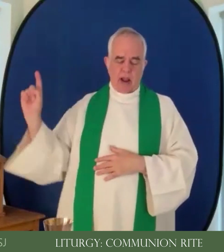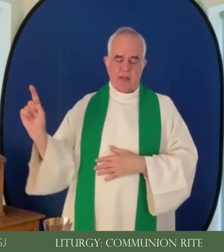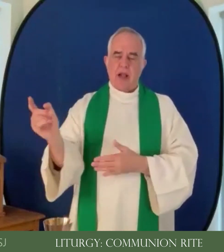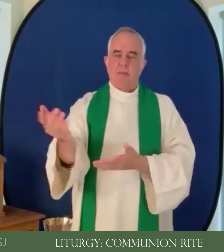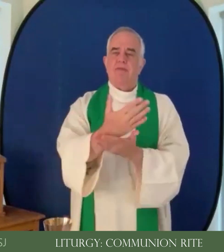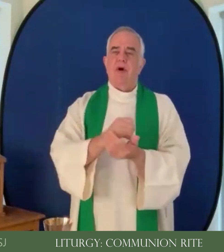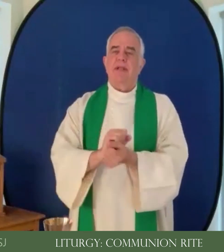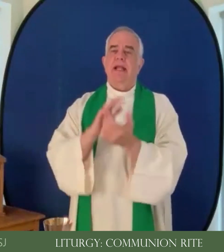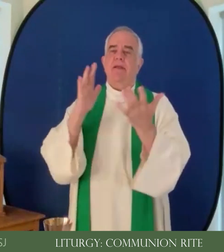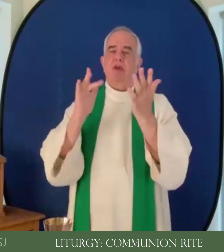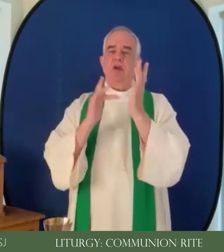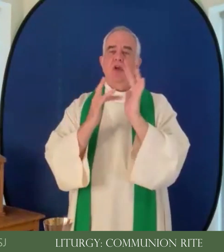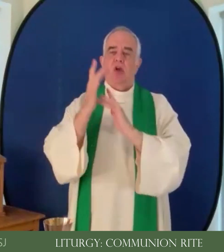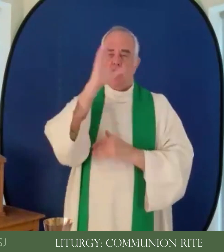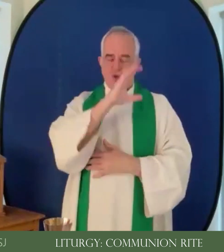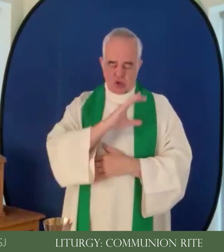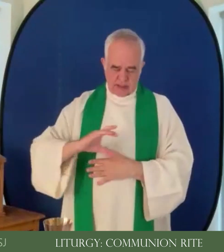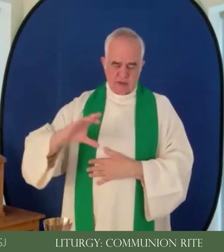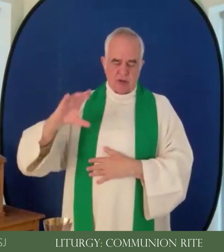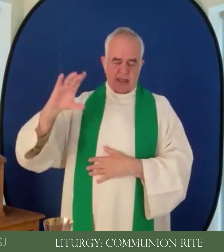and the coming of our Saviour, Jesus Christ.